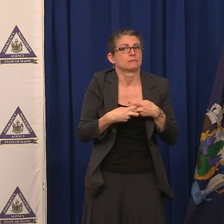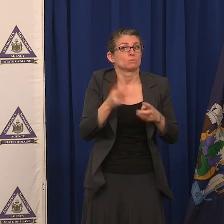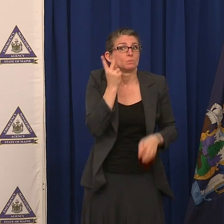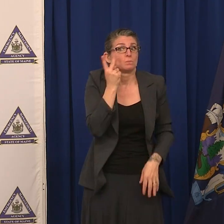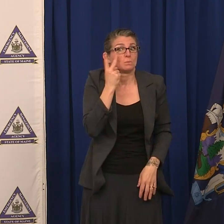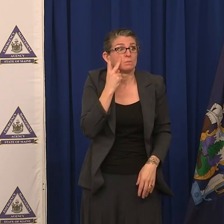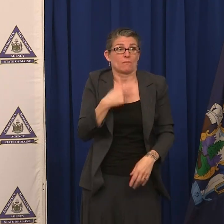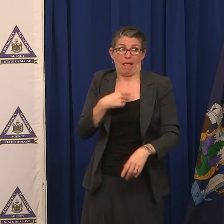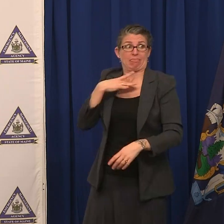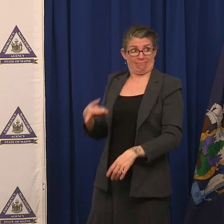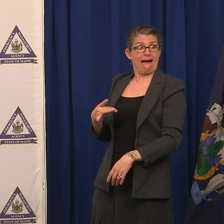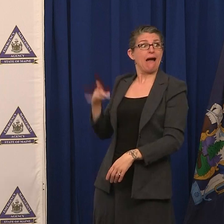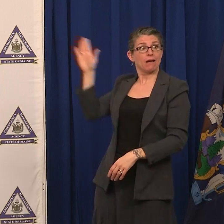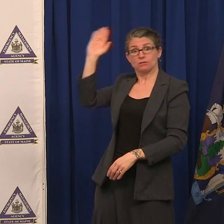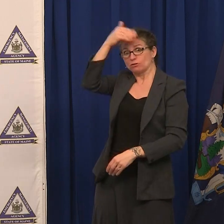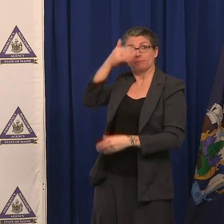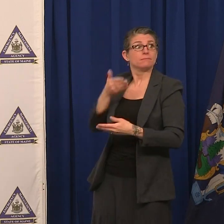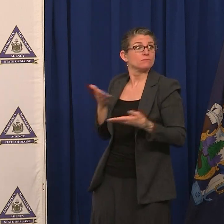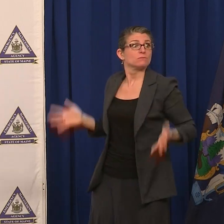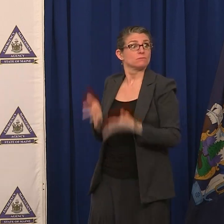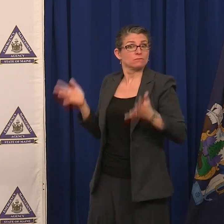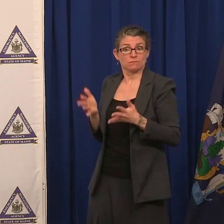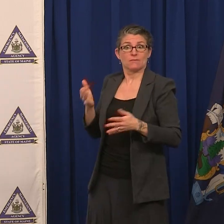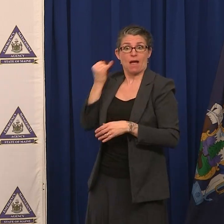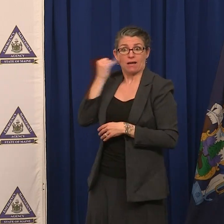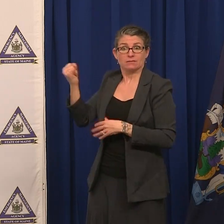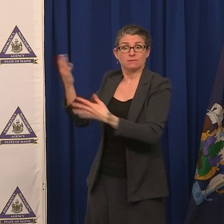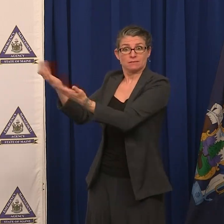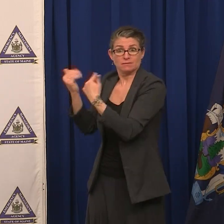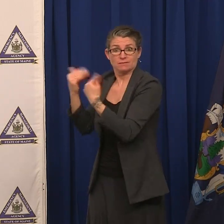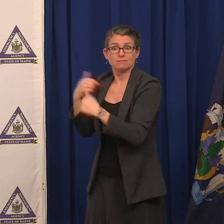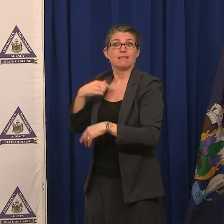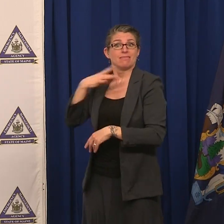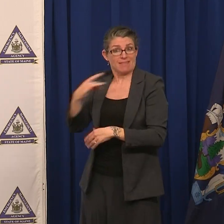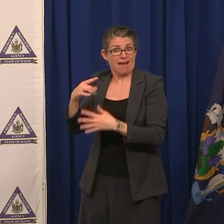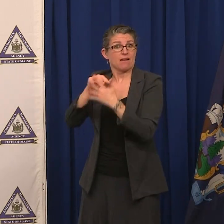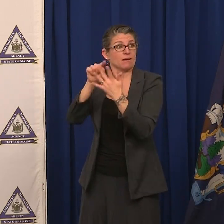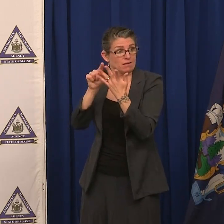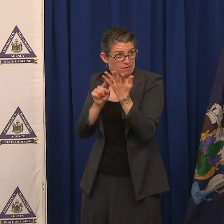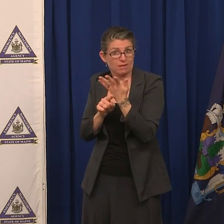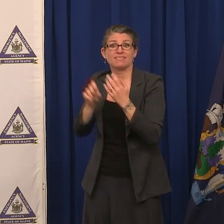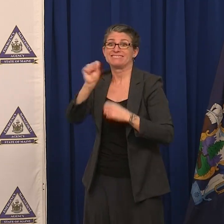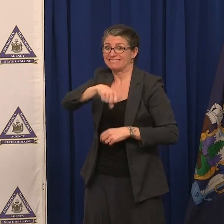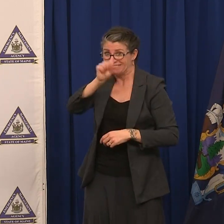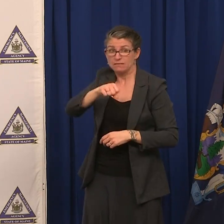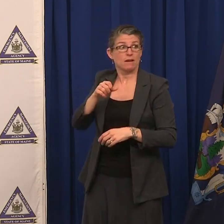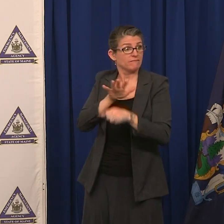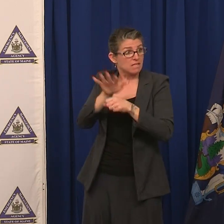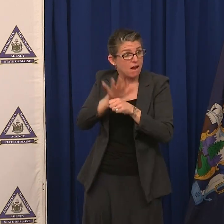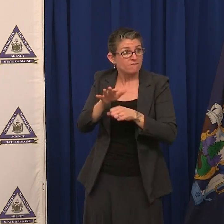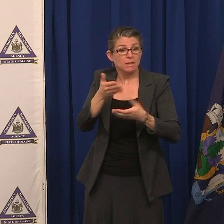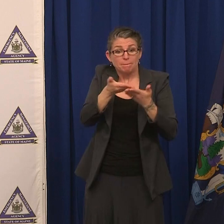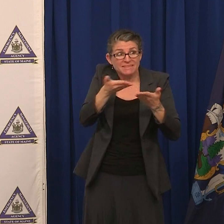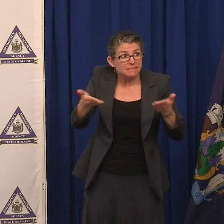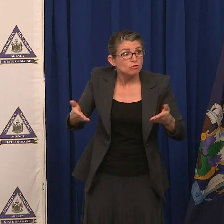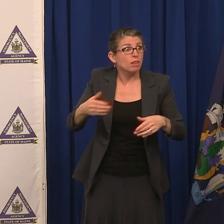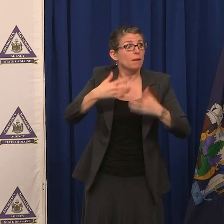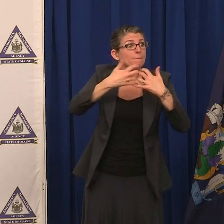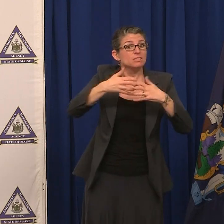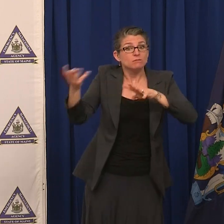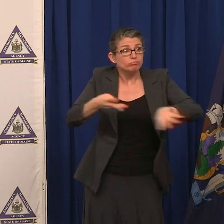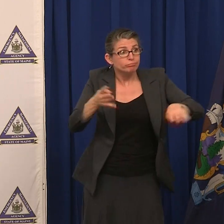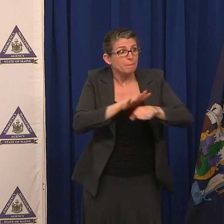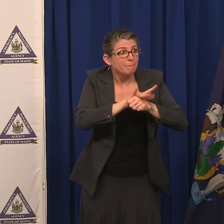questions about what the expected supply chain is. We're very interested in this test because of its ability to return